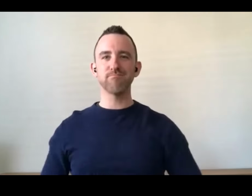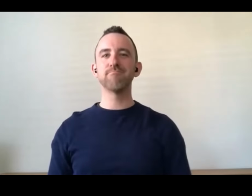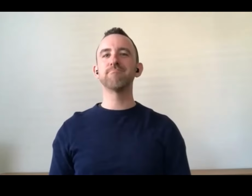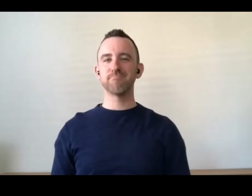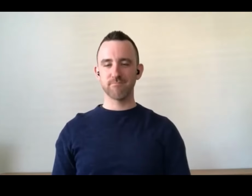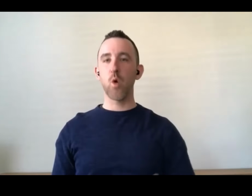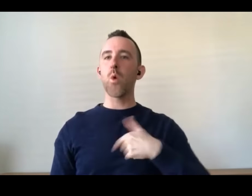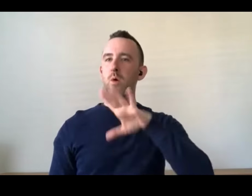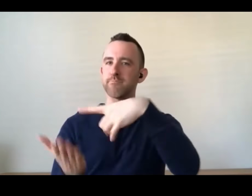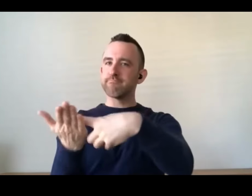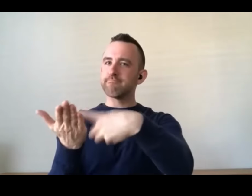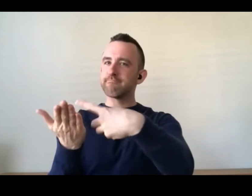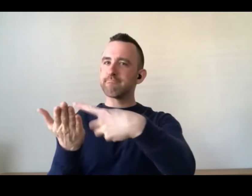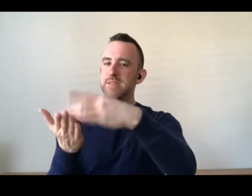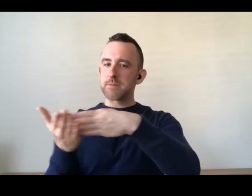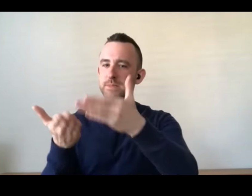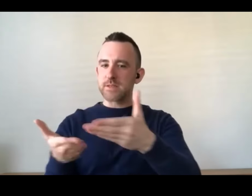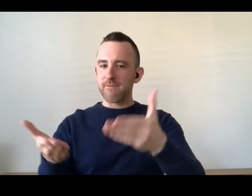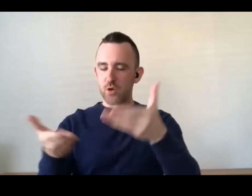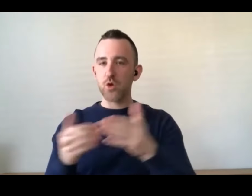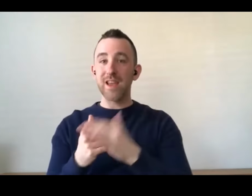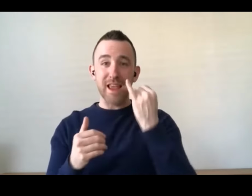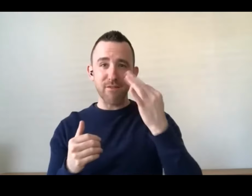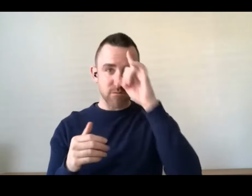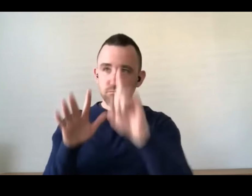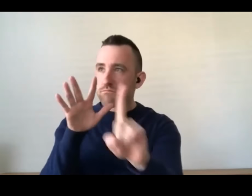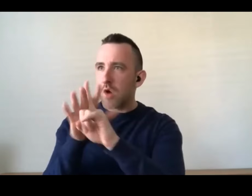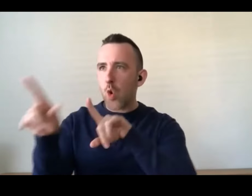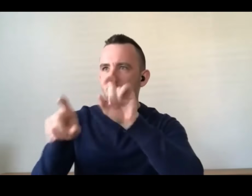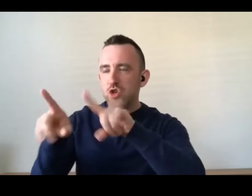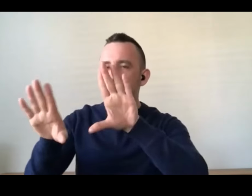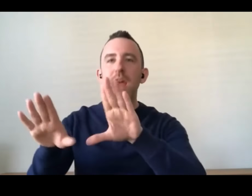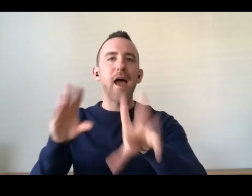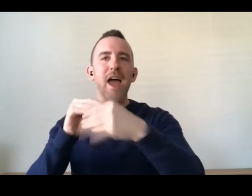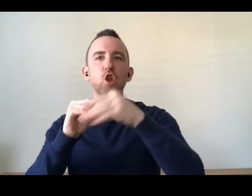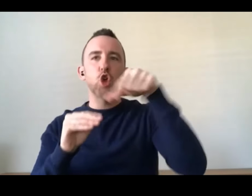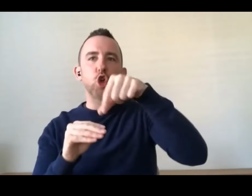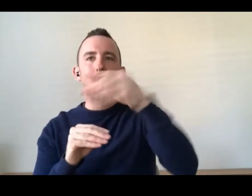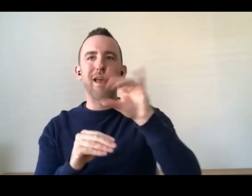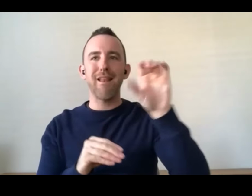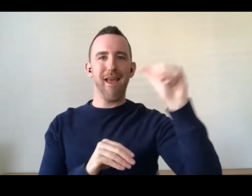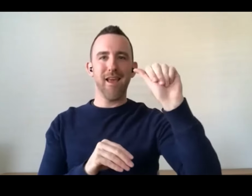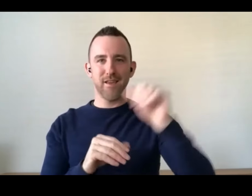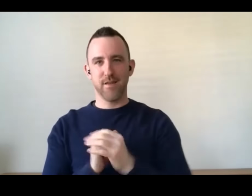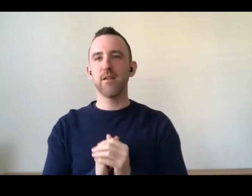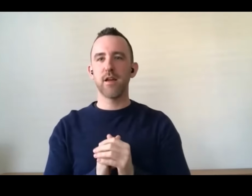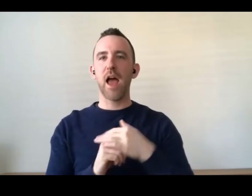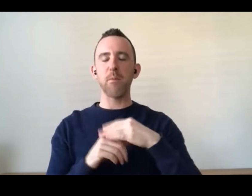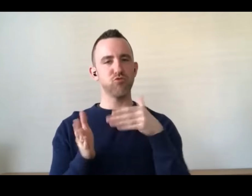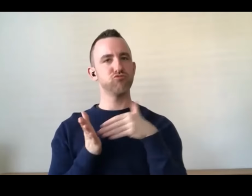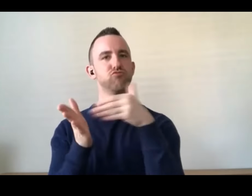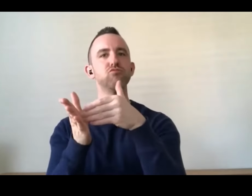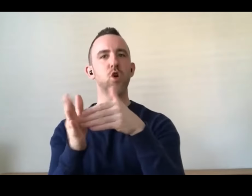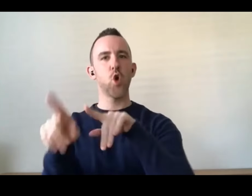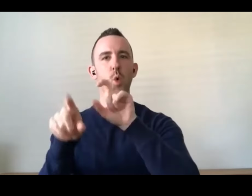We're going to go over some stuff here. So if you have questions, go ahead and add them to the Q&A, and we'll try to get through some of those. I'm going to go through some common questions. I